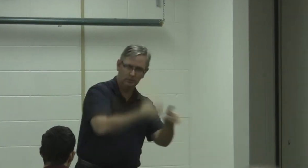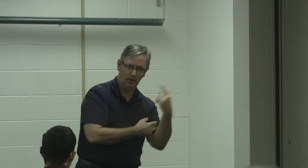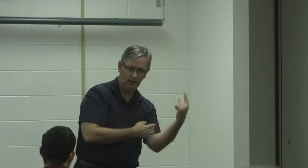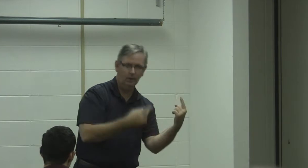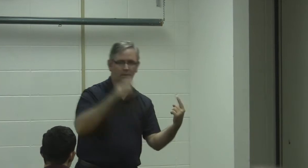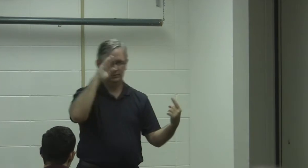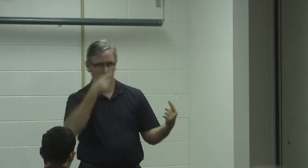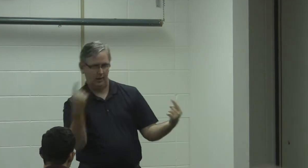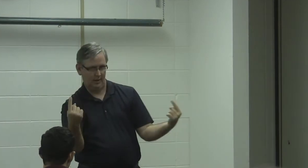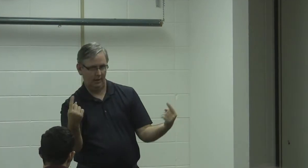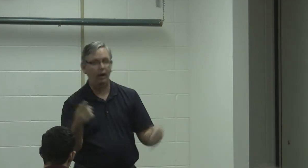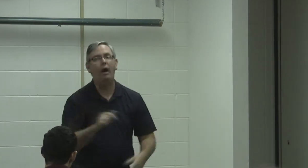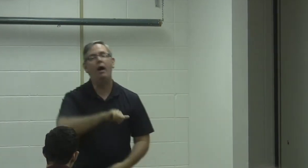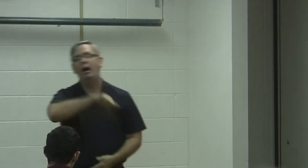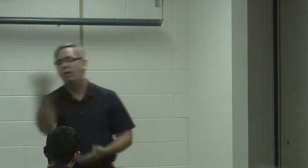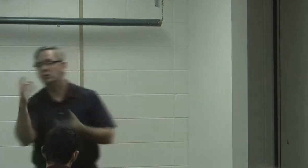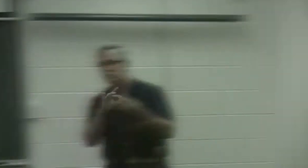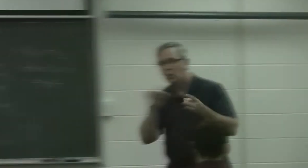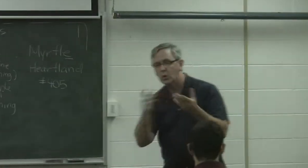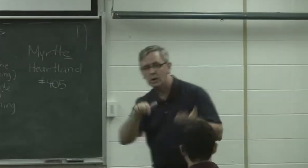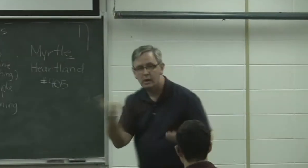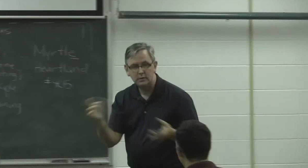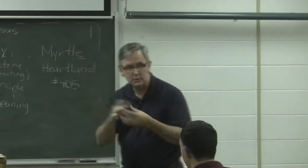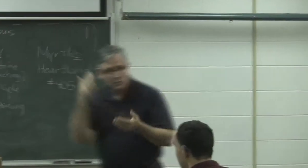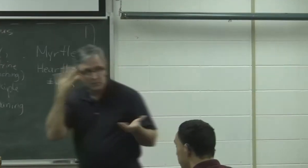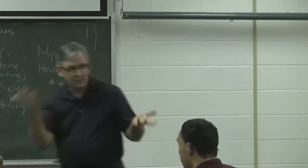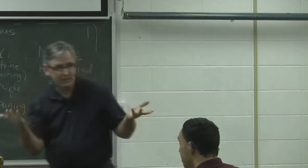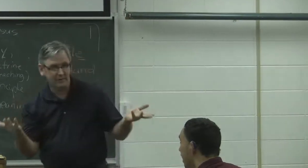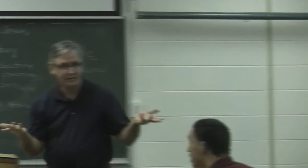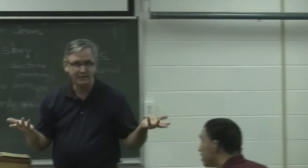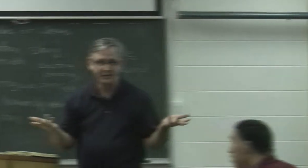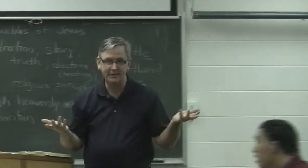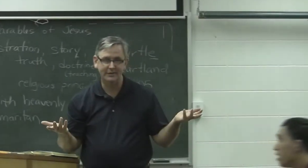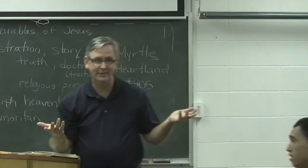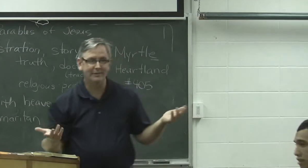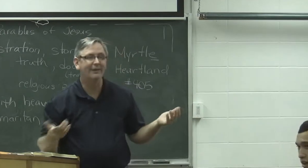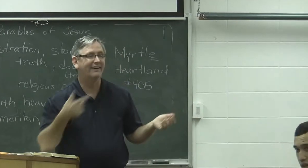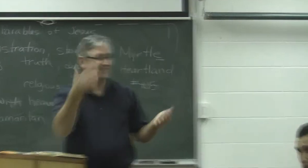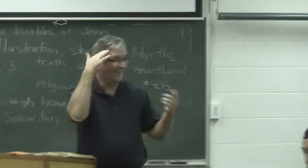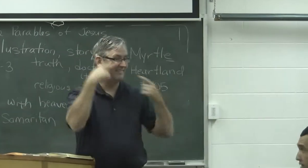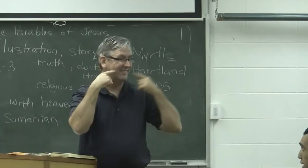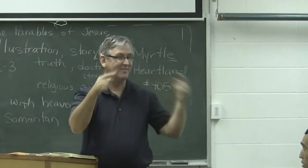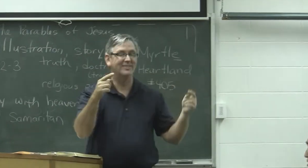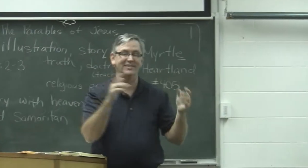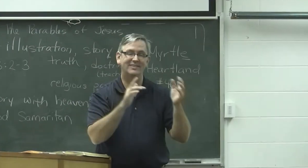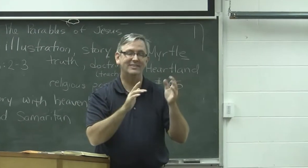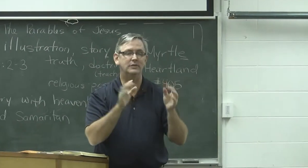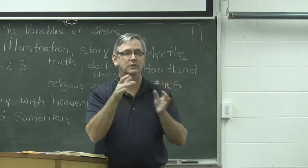It talks about the prodigal son. One son went away, the other stayed. Any other examples? There's a famous